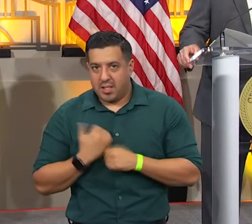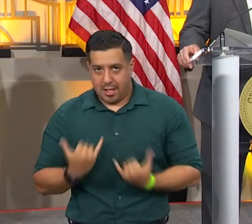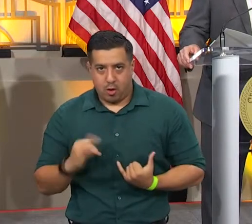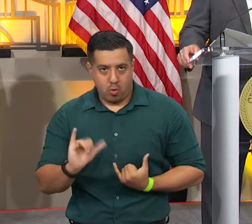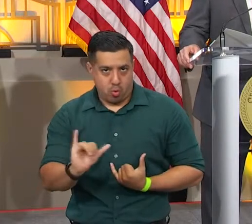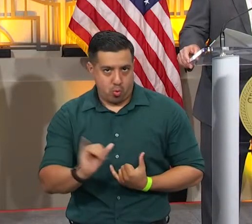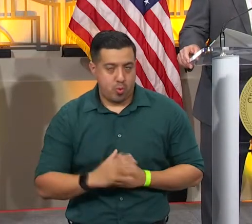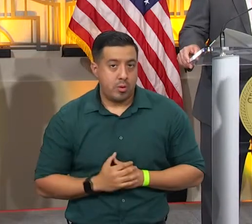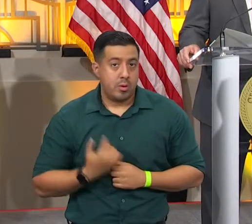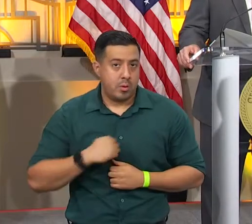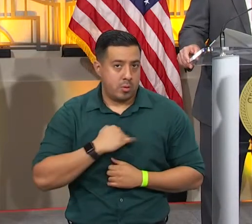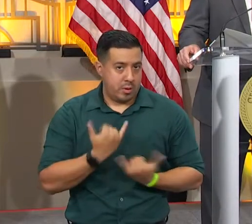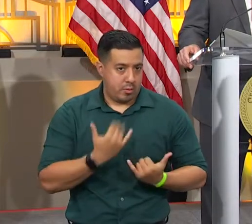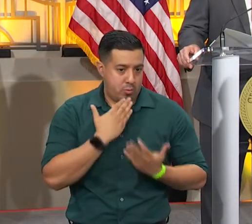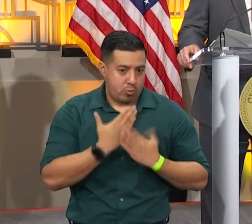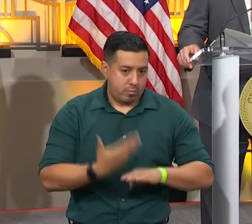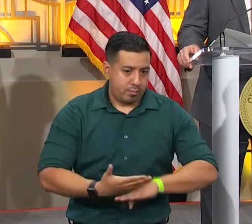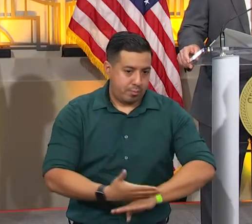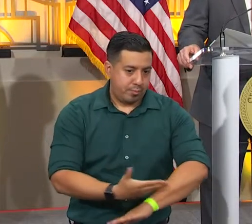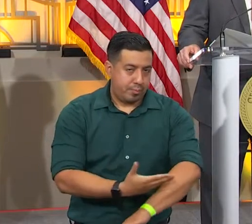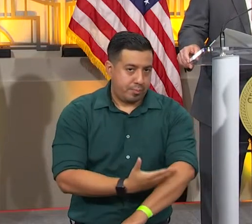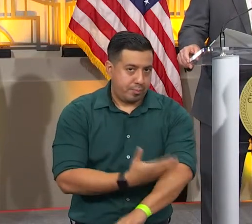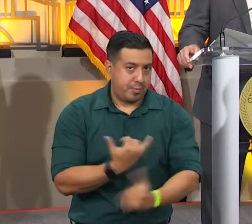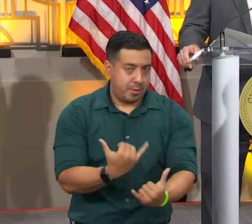progress in that regard.